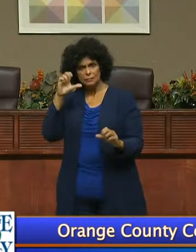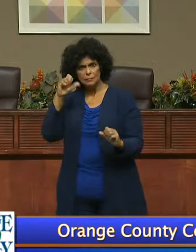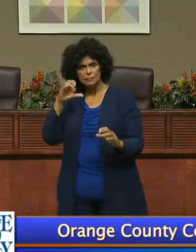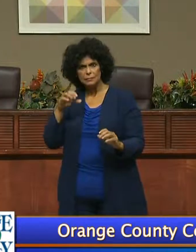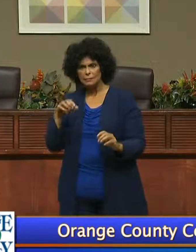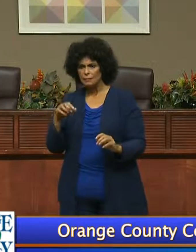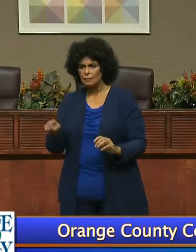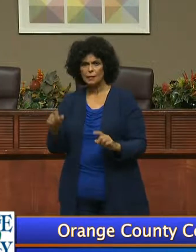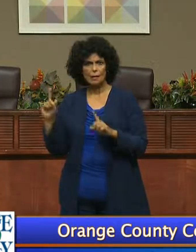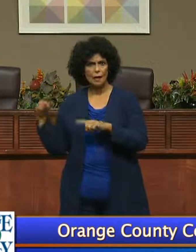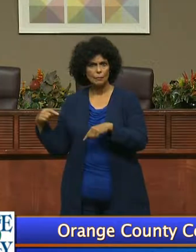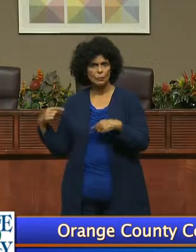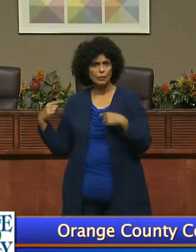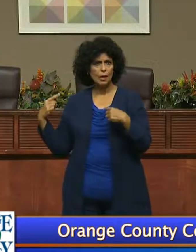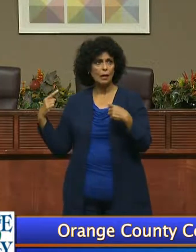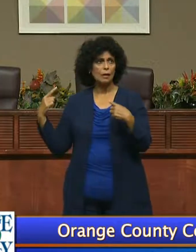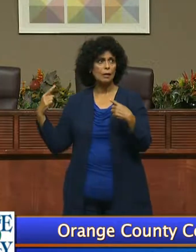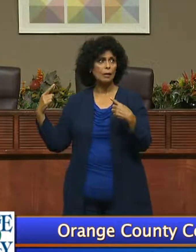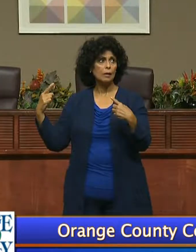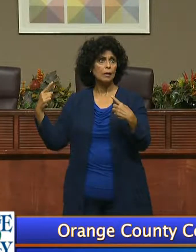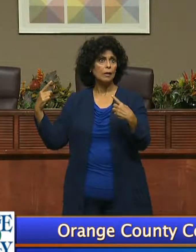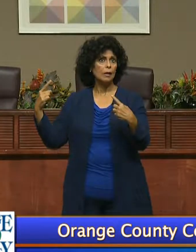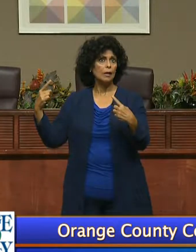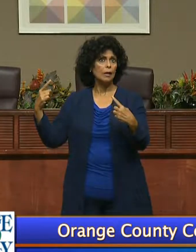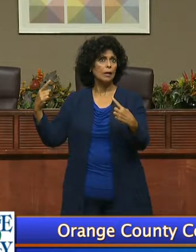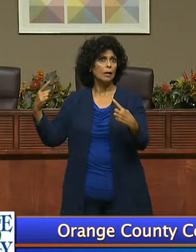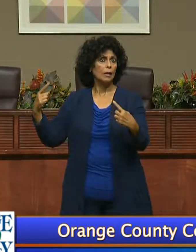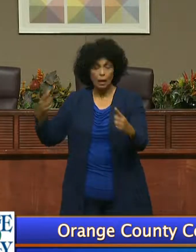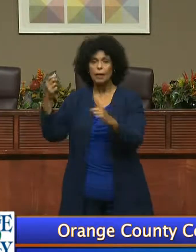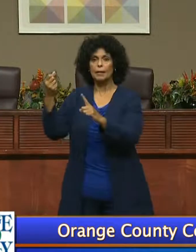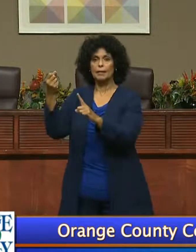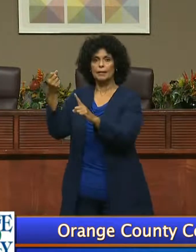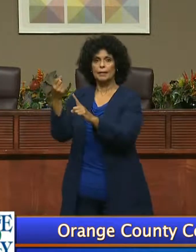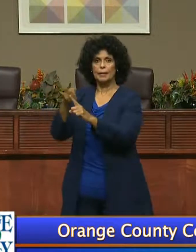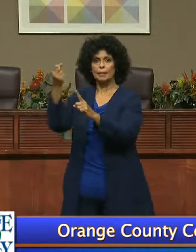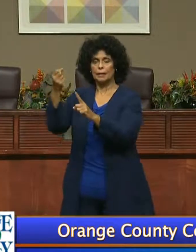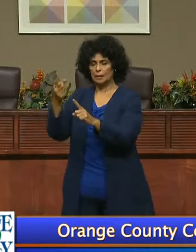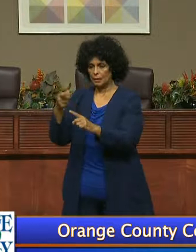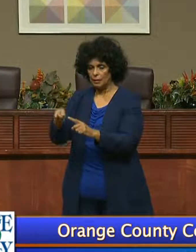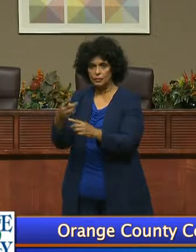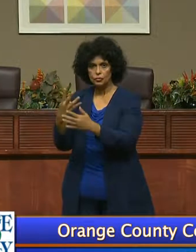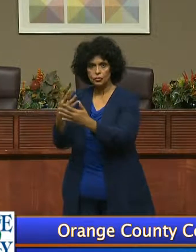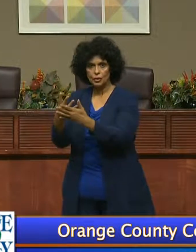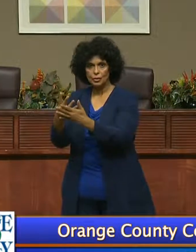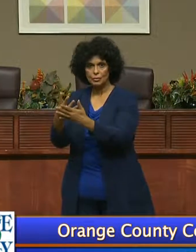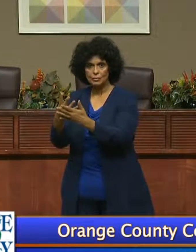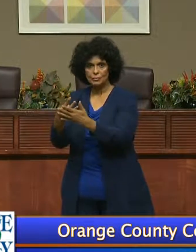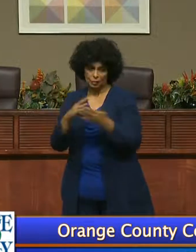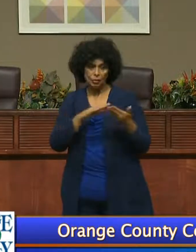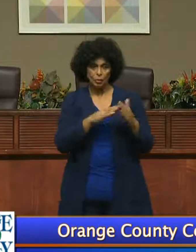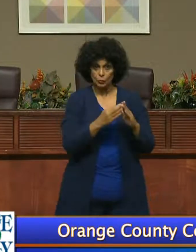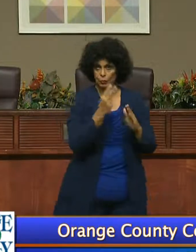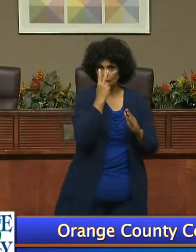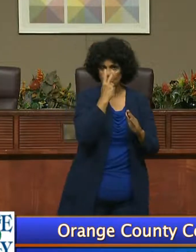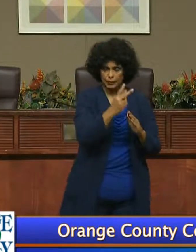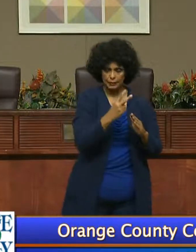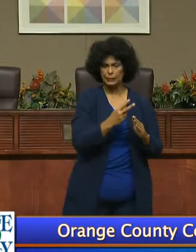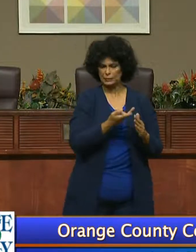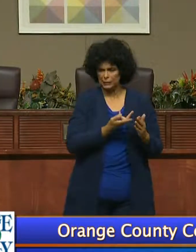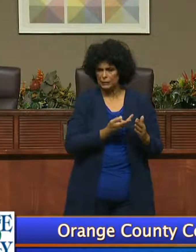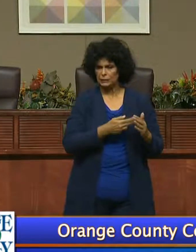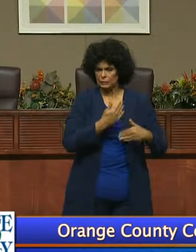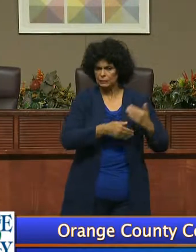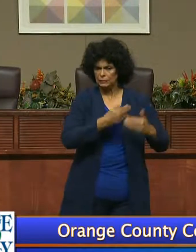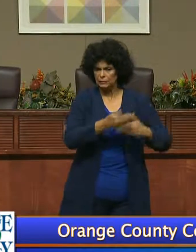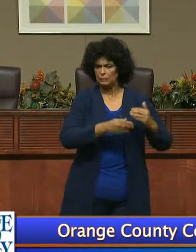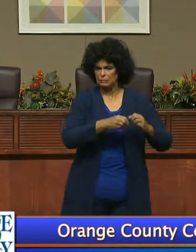that long for us to begin to replicate what we see in the community in the way of the virus within our jail itself. And